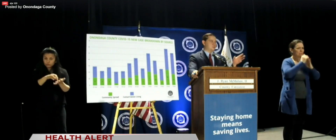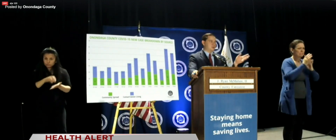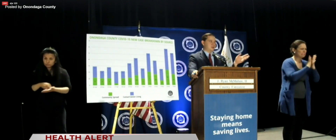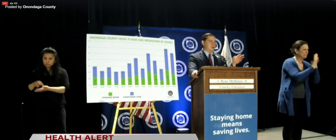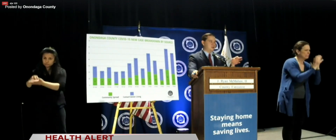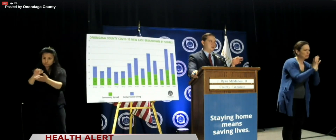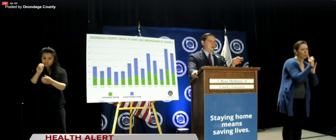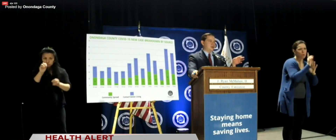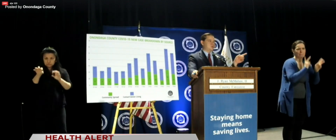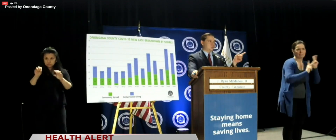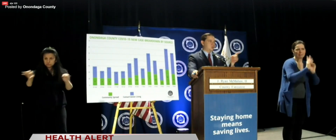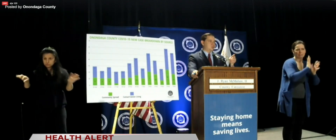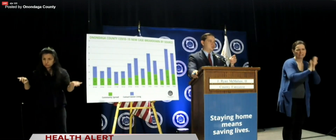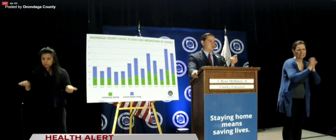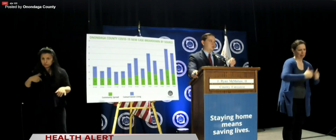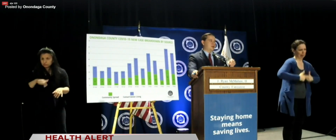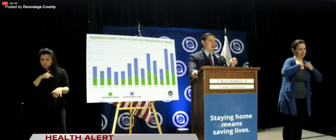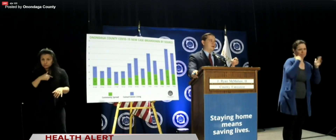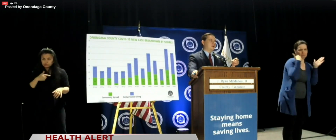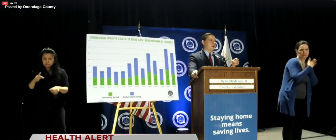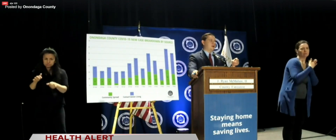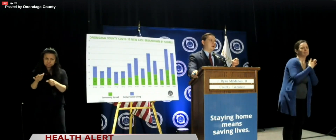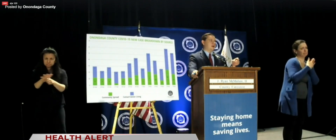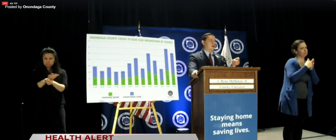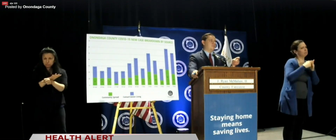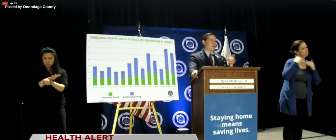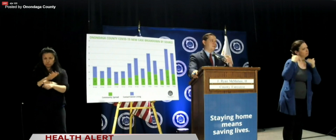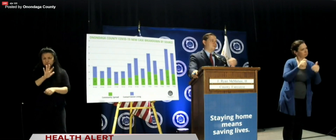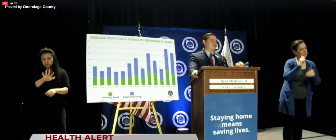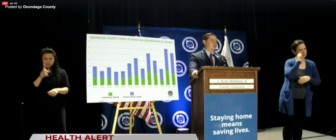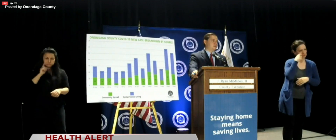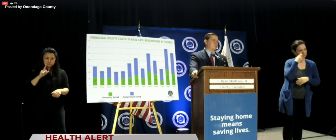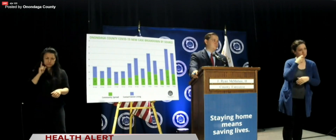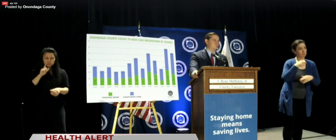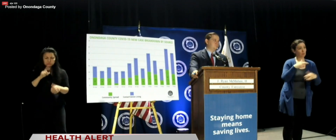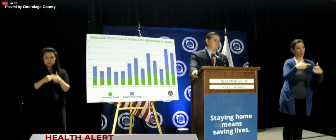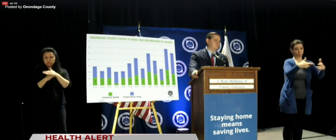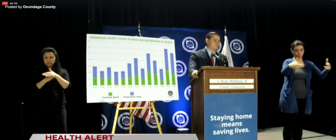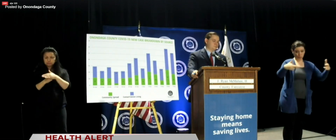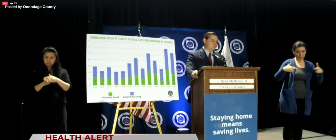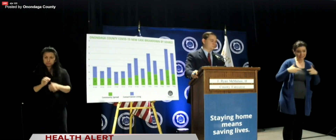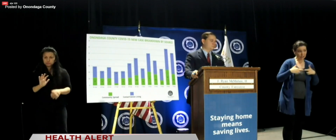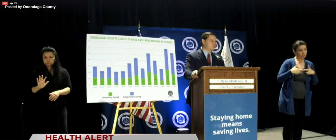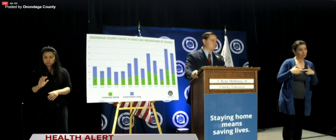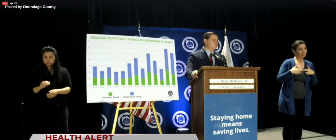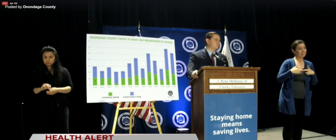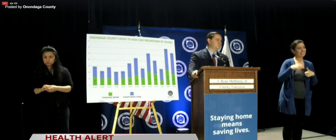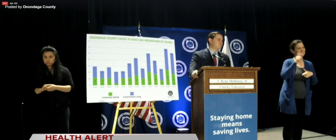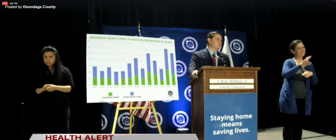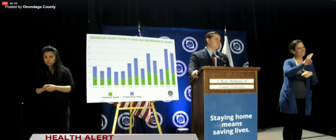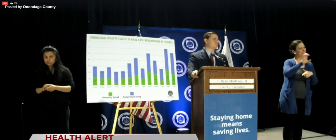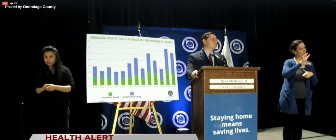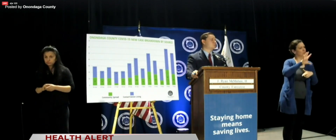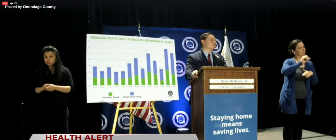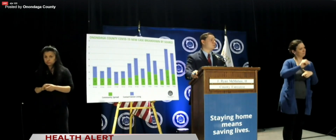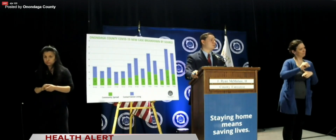tests we need as a region per day by May 15th. So it doesn't sound like we'll get much